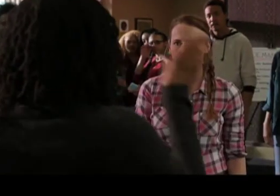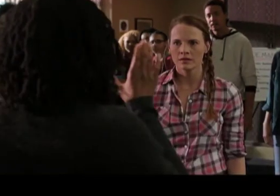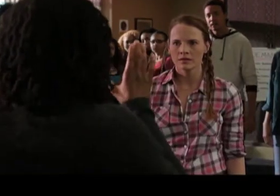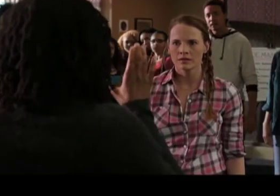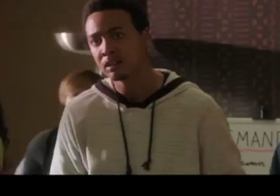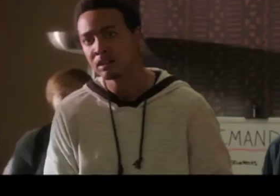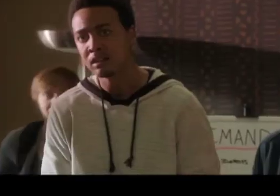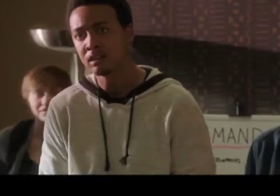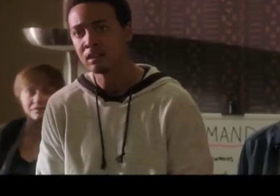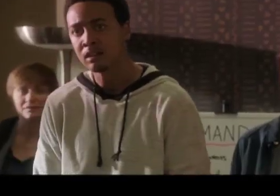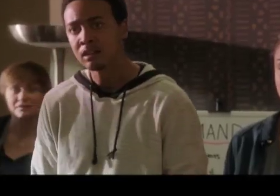president of the university.